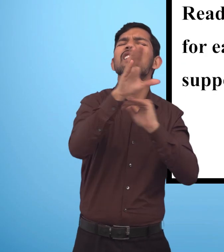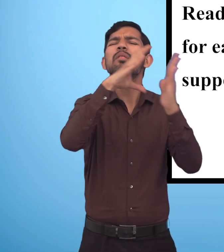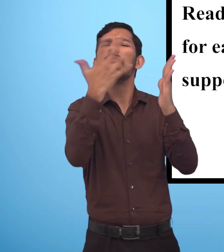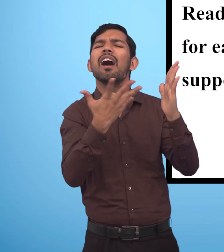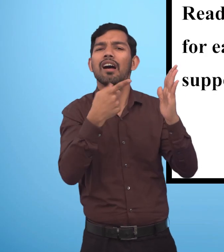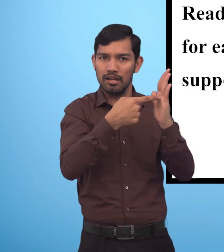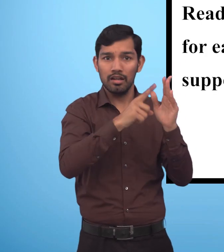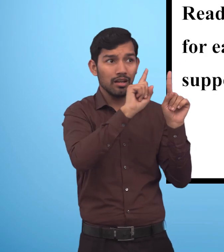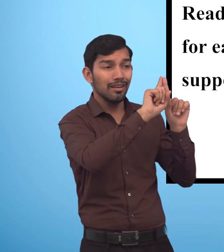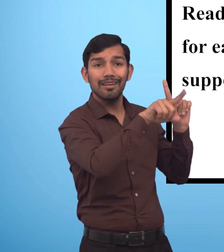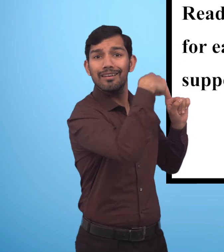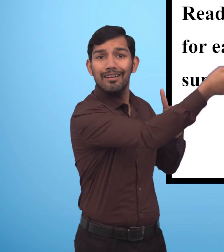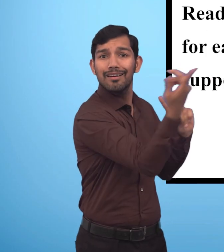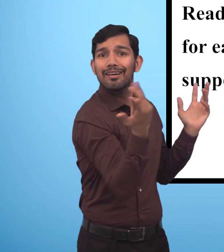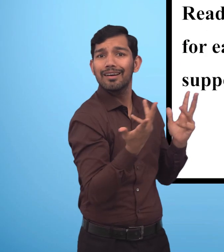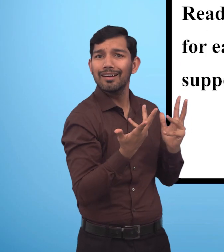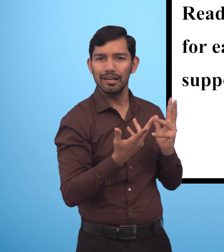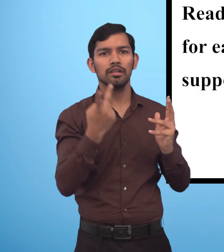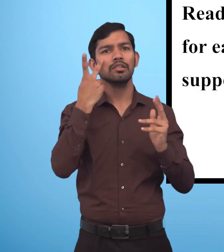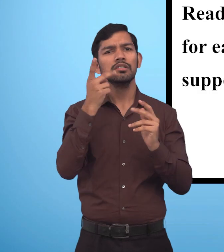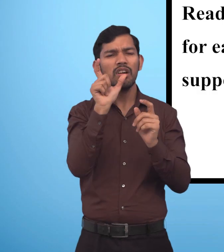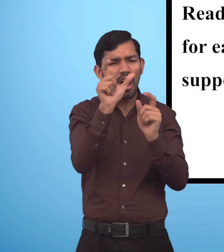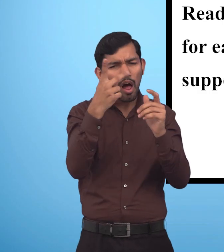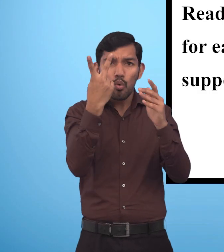two supporting details.